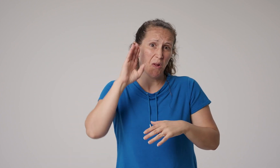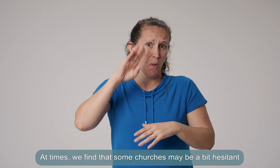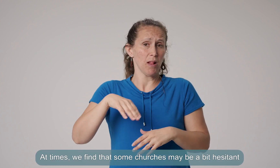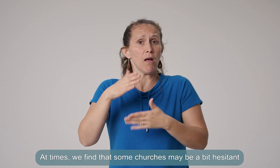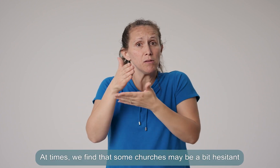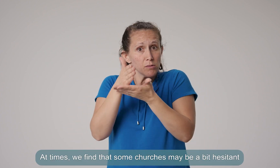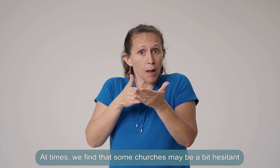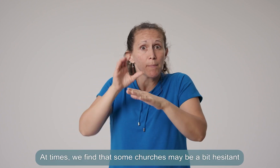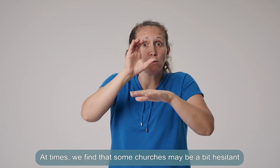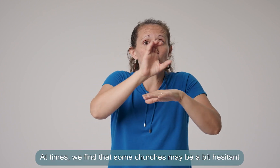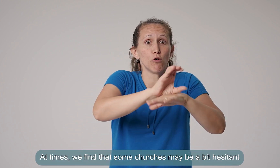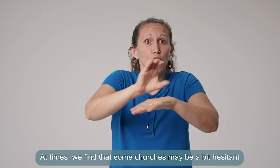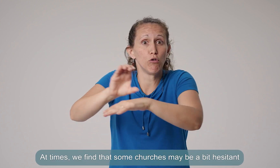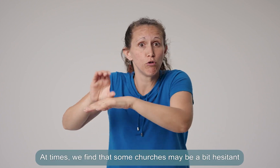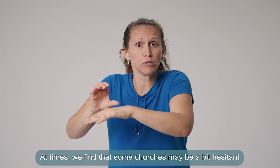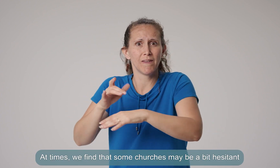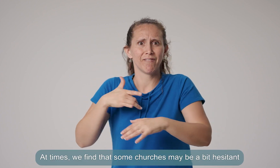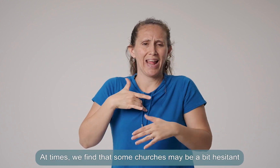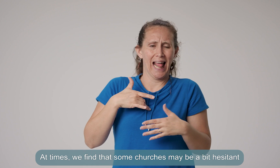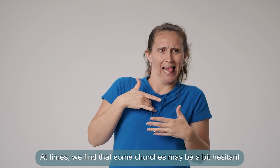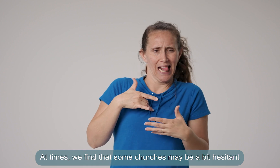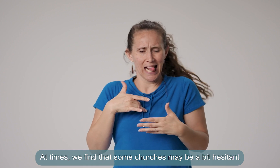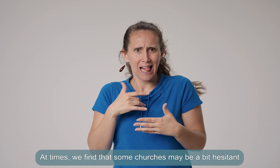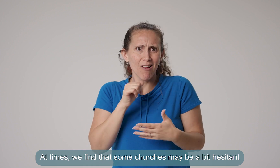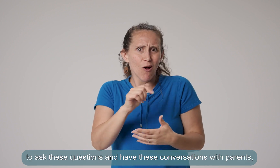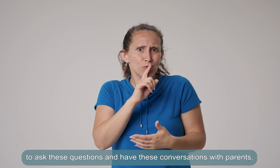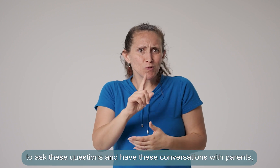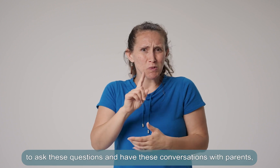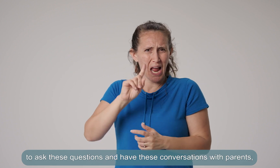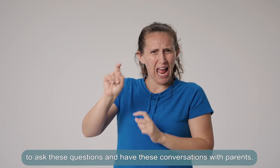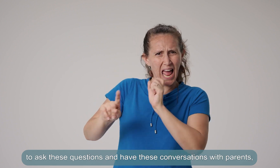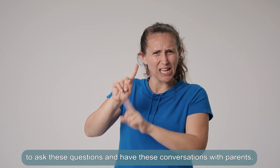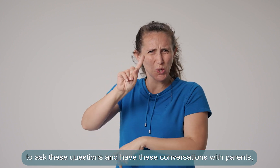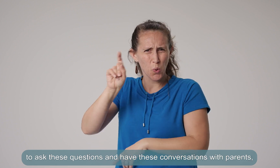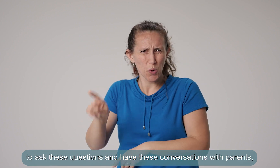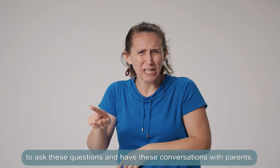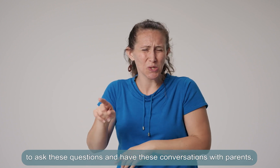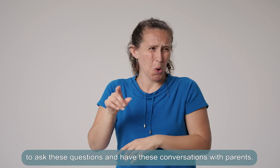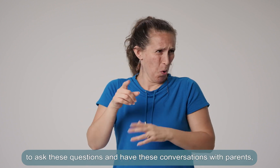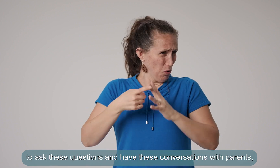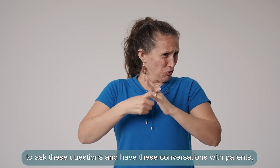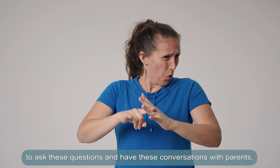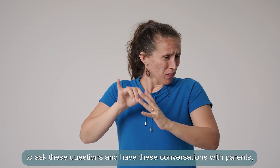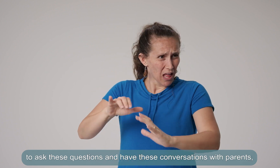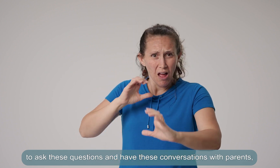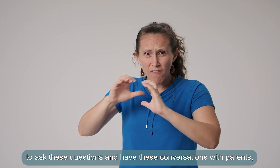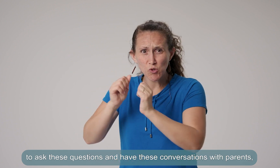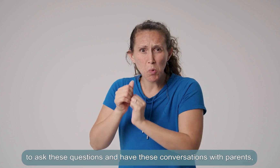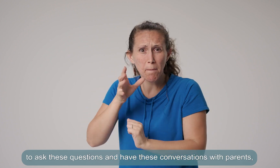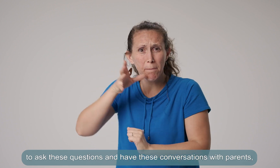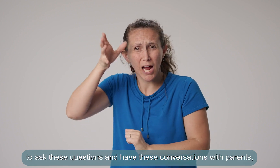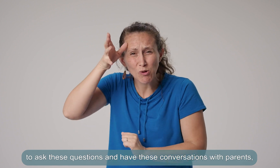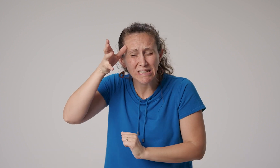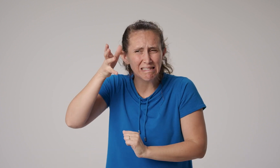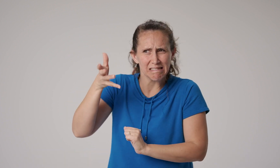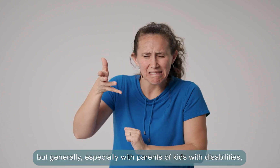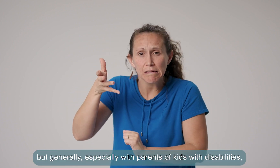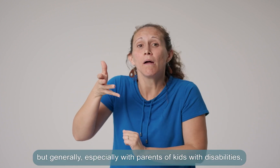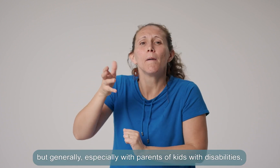At times we find that some churches may be a bit hesitant to ask these questions and have these conversations with parents, but